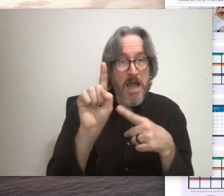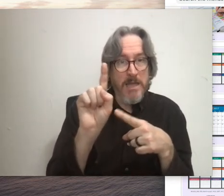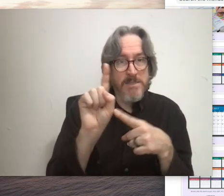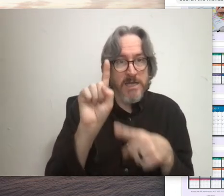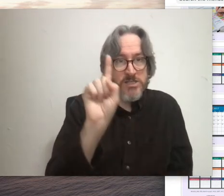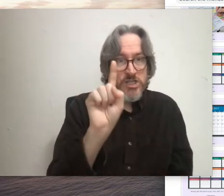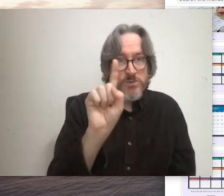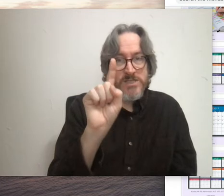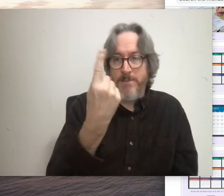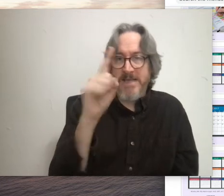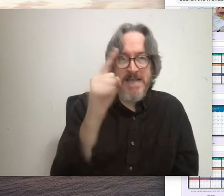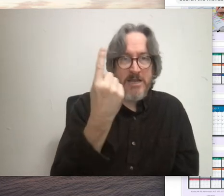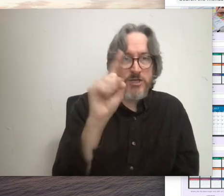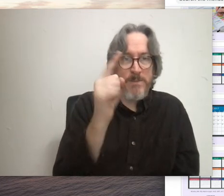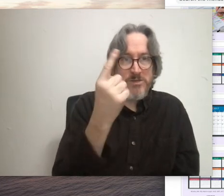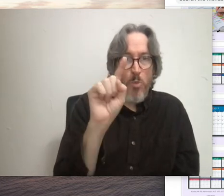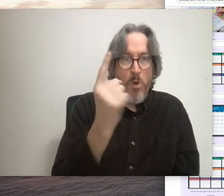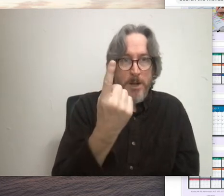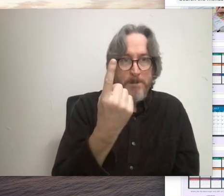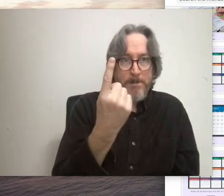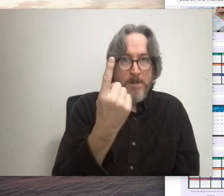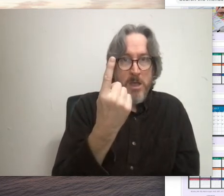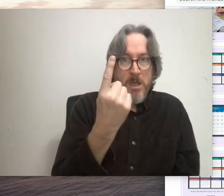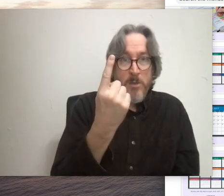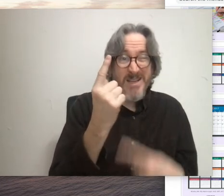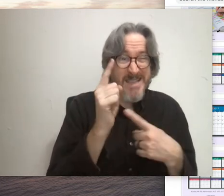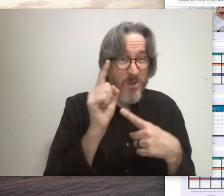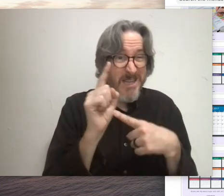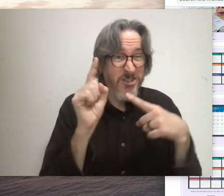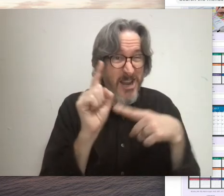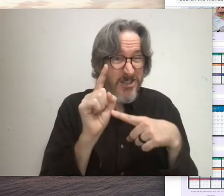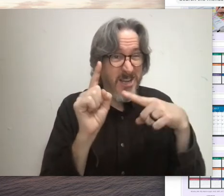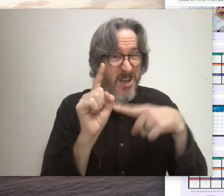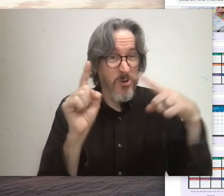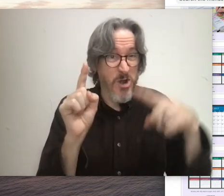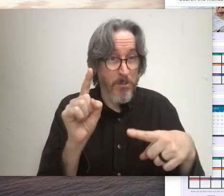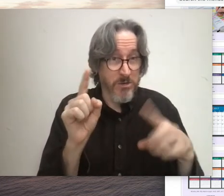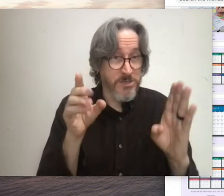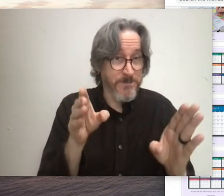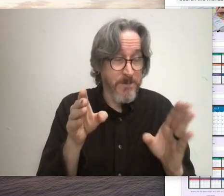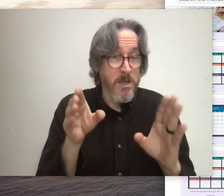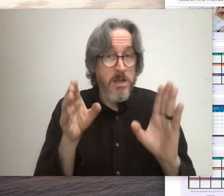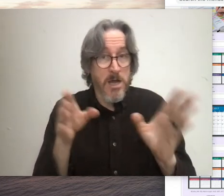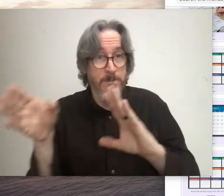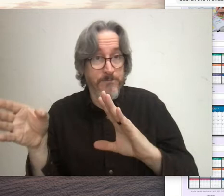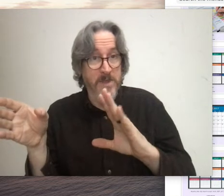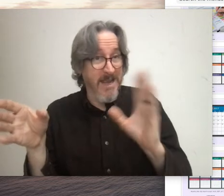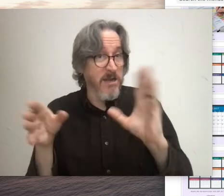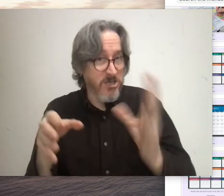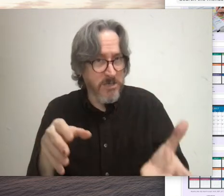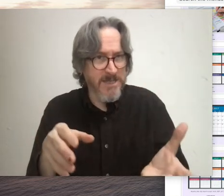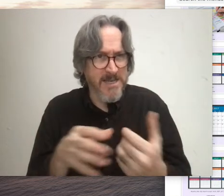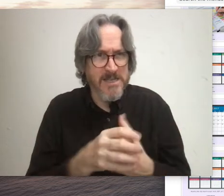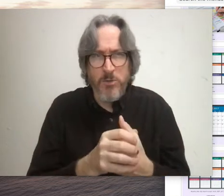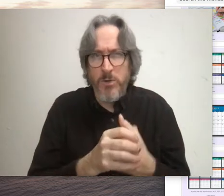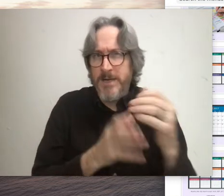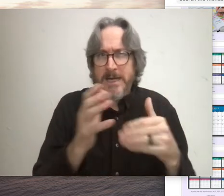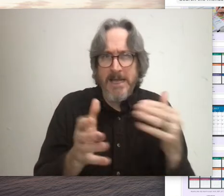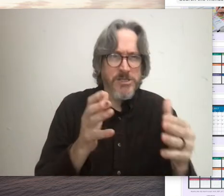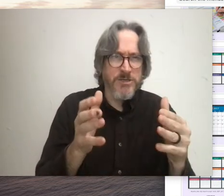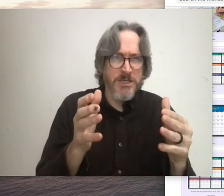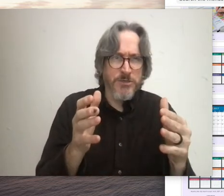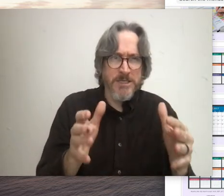Many time signs use the base hand shape as 1, because then we can change it to other numbers. And again, I talked about this in ASL